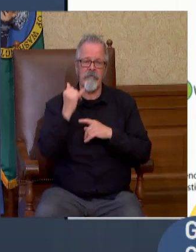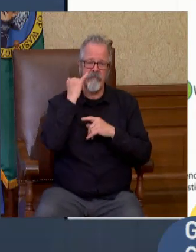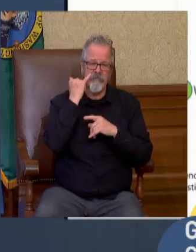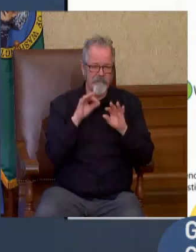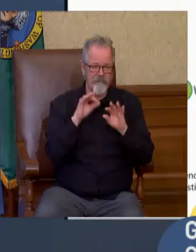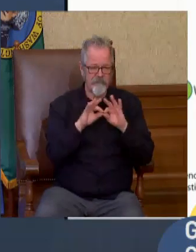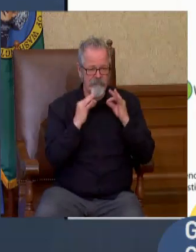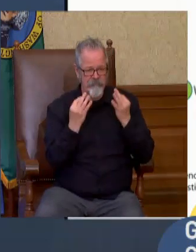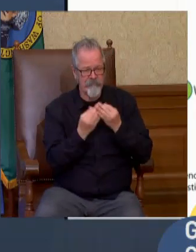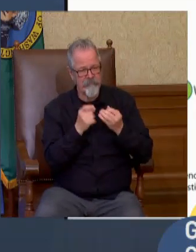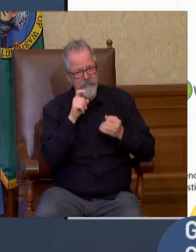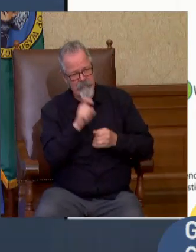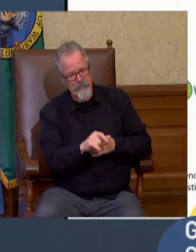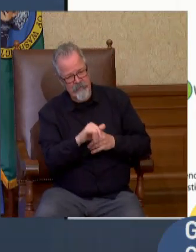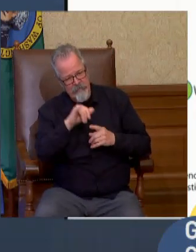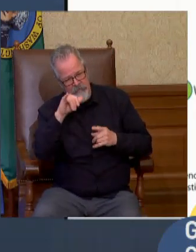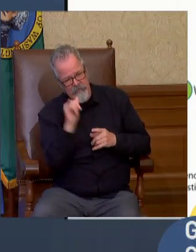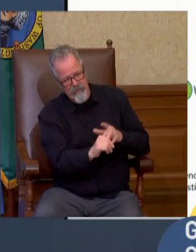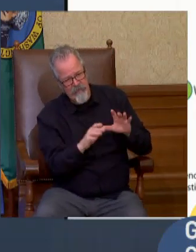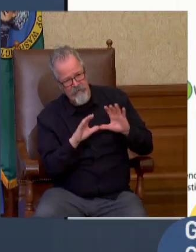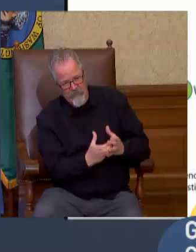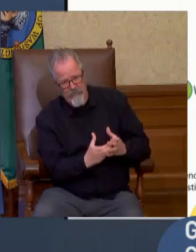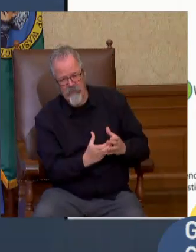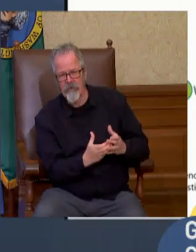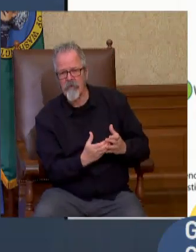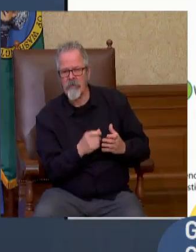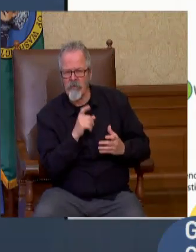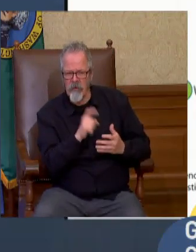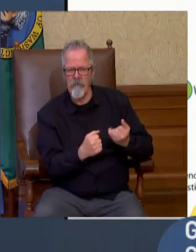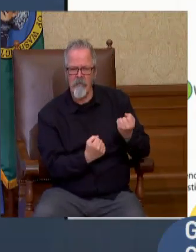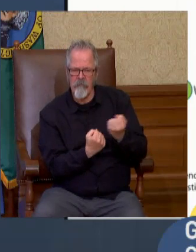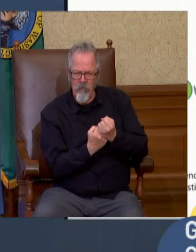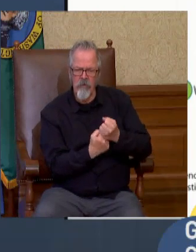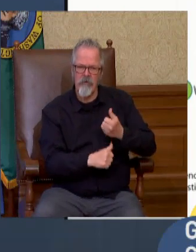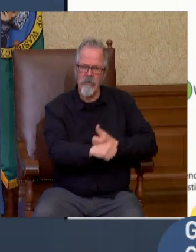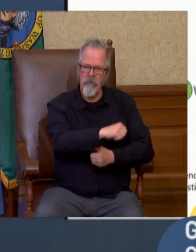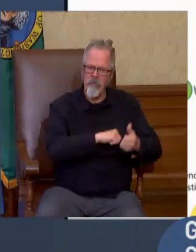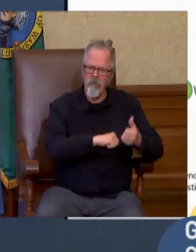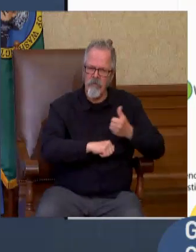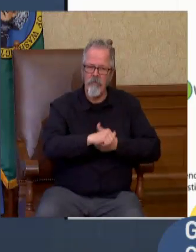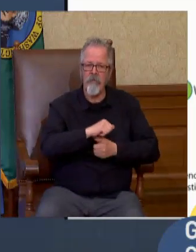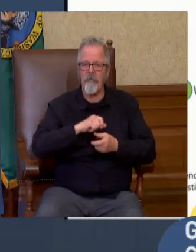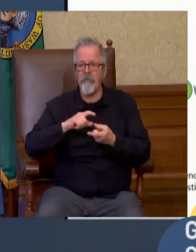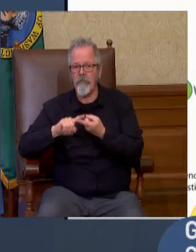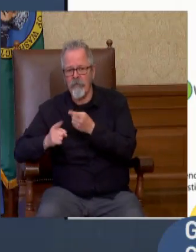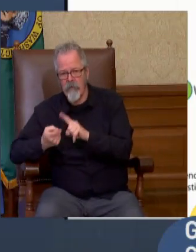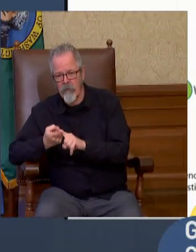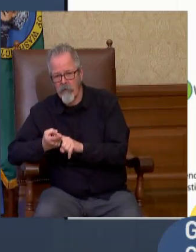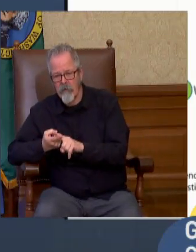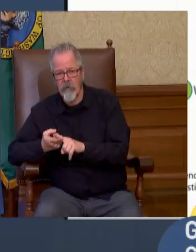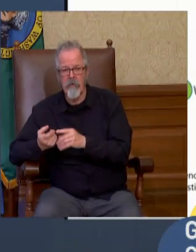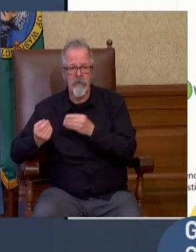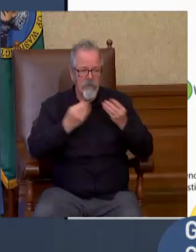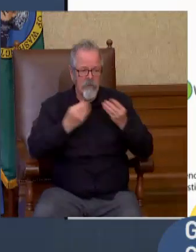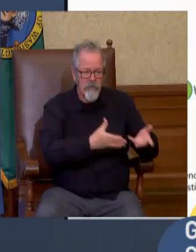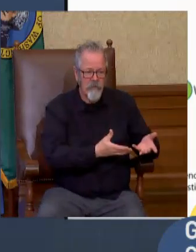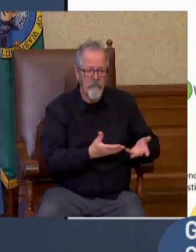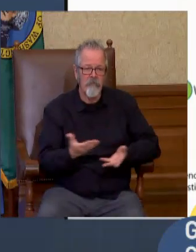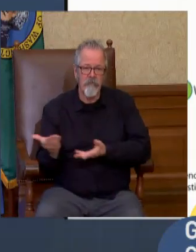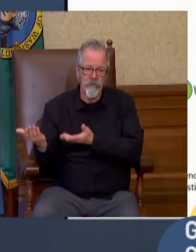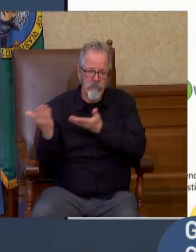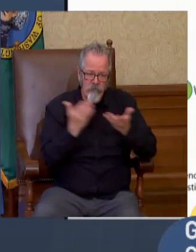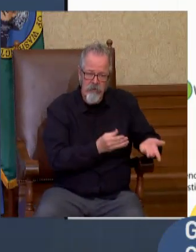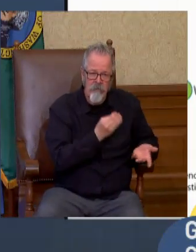you know, friends can do that. We are going to have some capacity to do that as well. But that isolation is